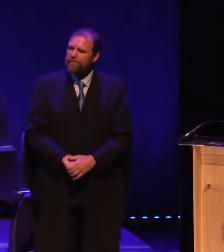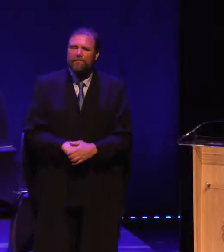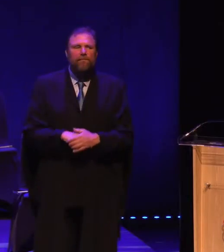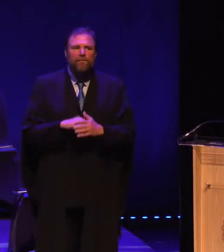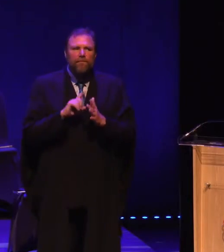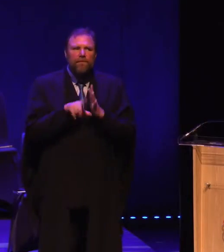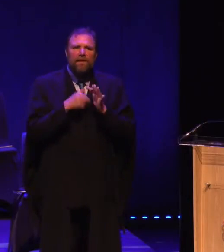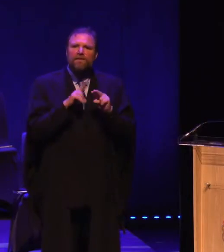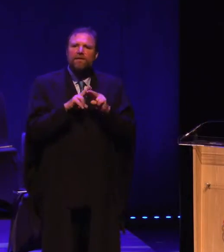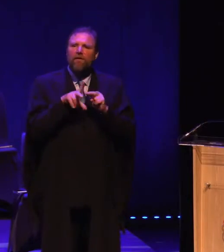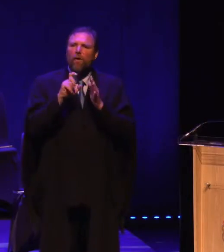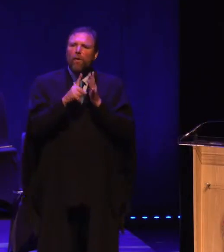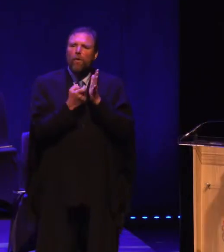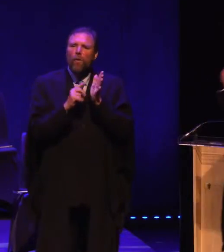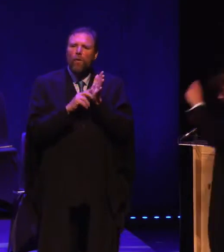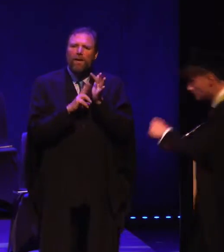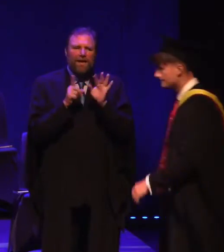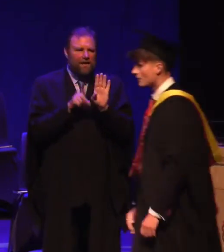Jake Courtney.